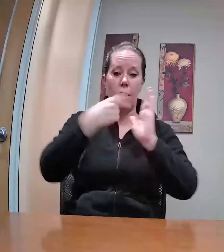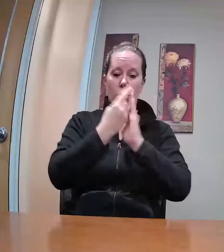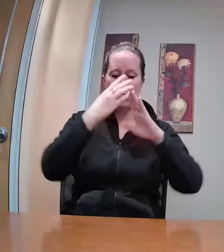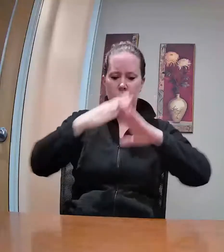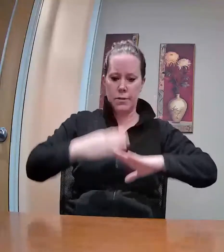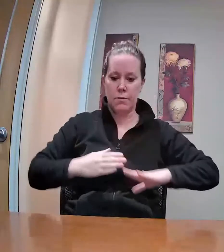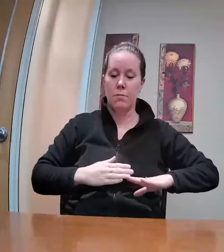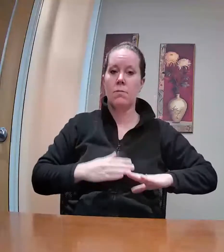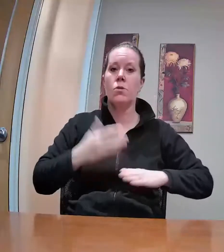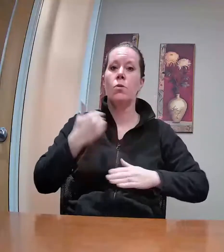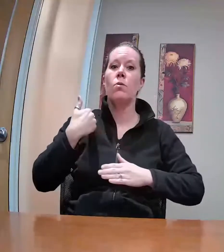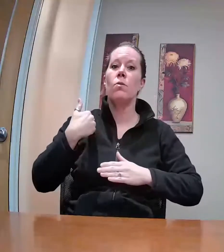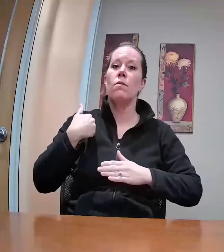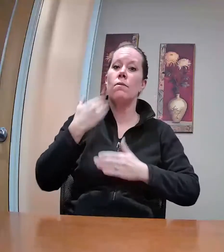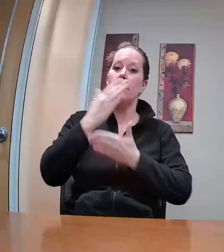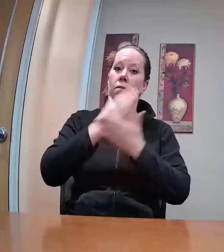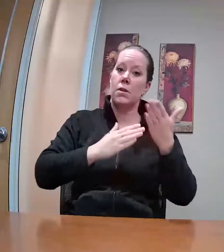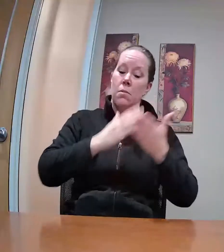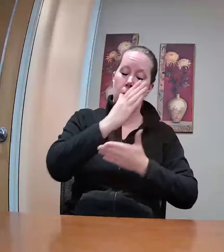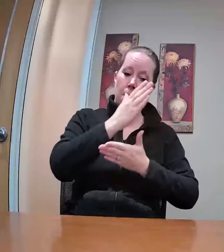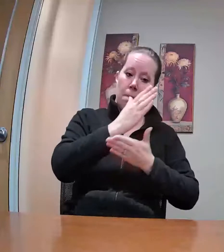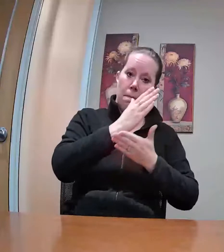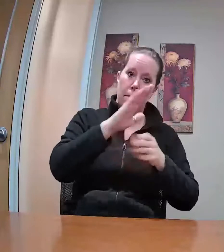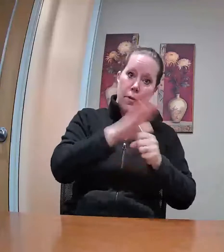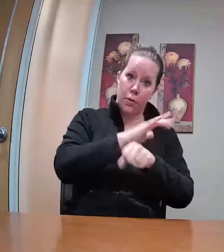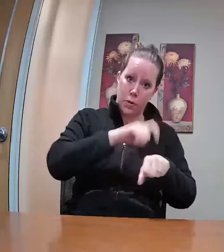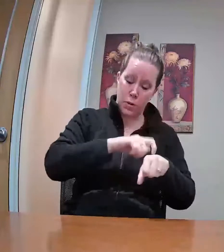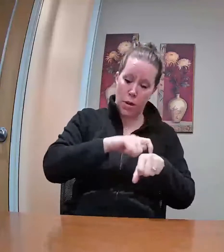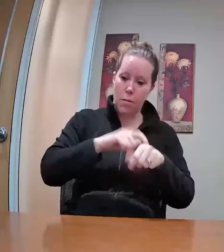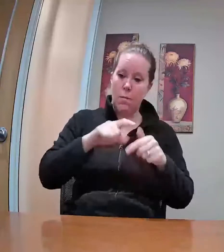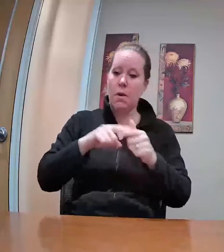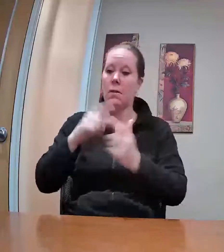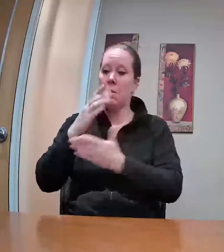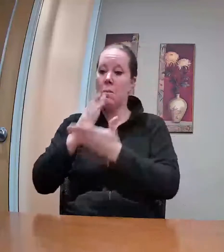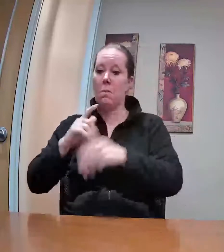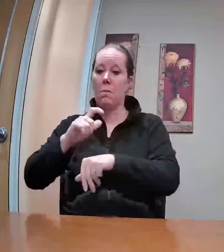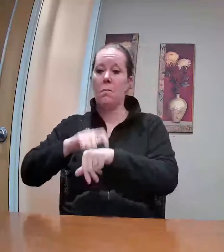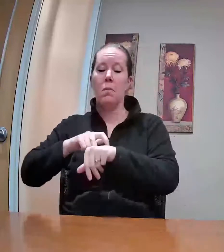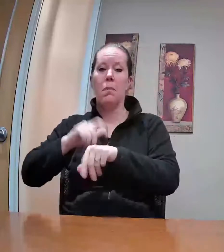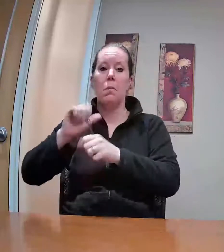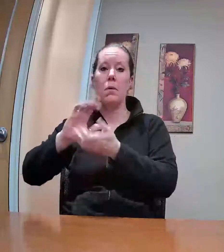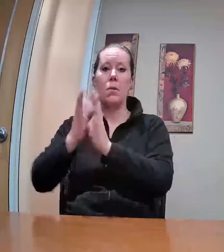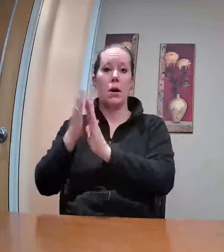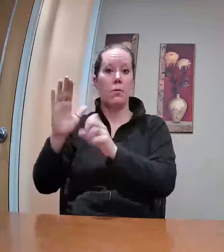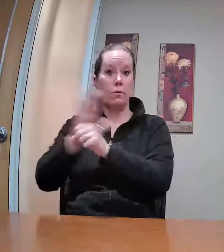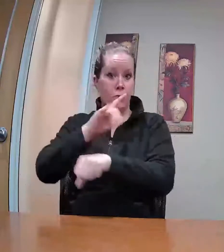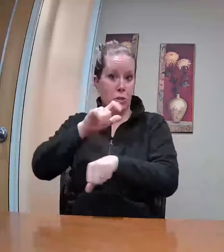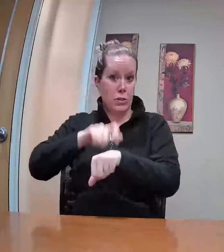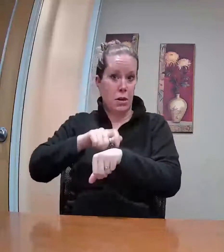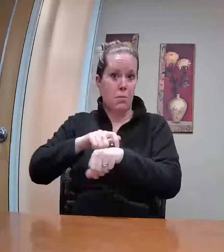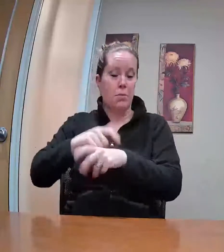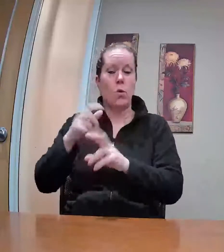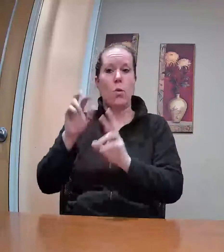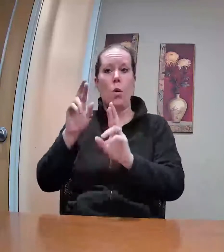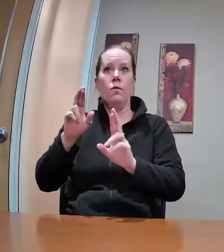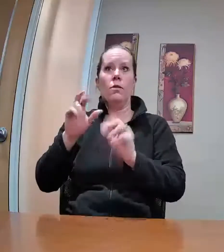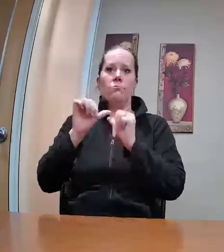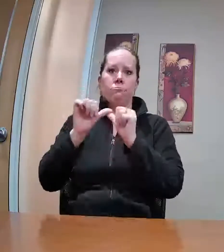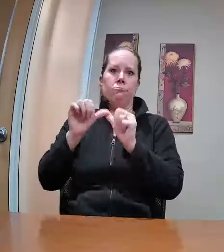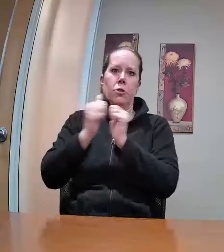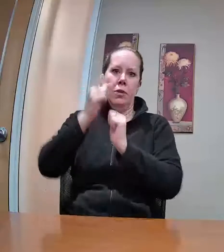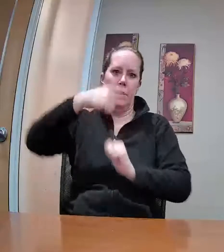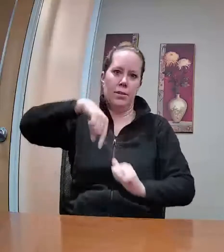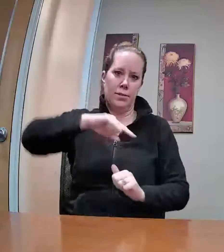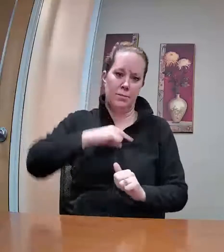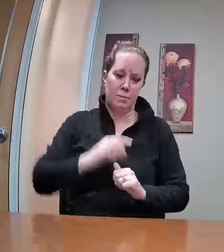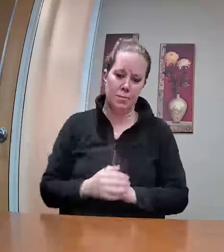some full-time positions, taking the part-timers and offering them full-time work. And hopefully that way they stay with us.